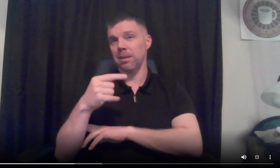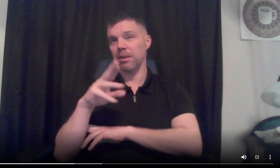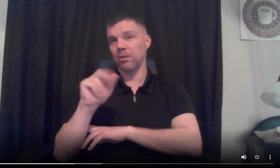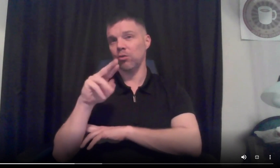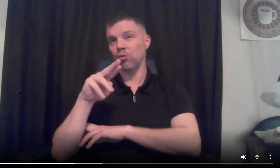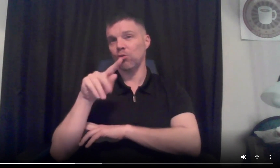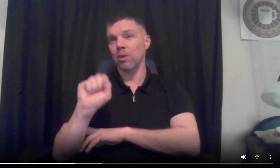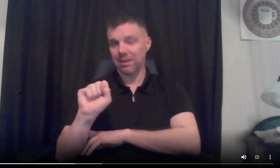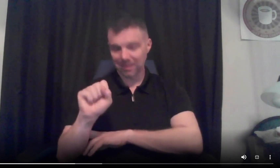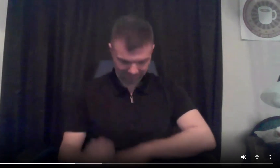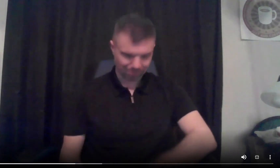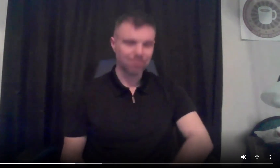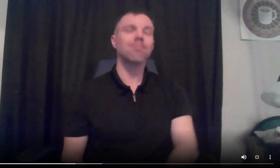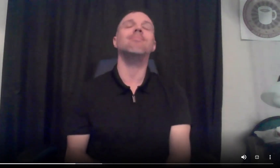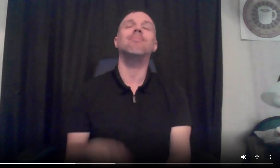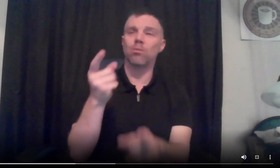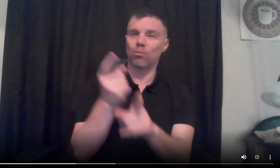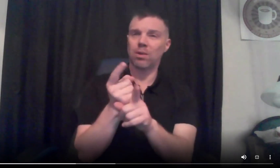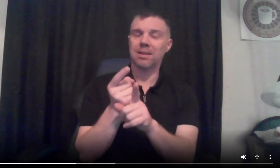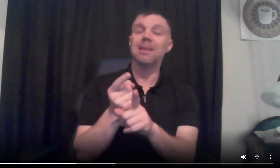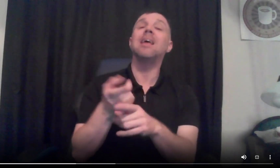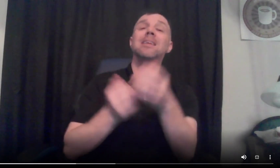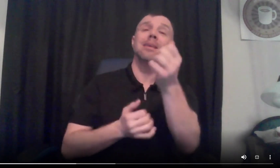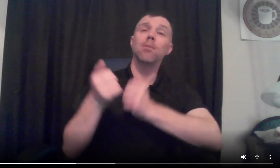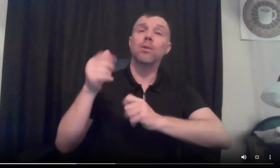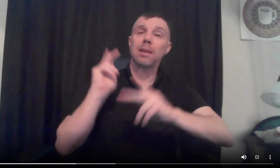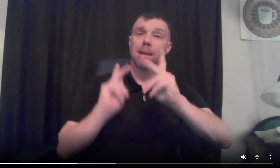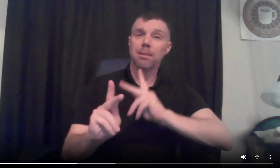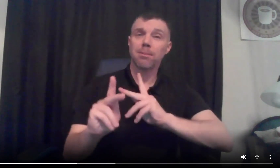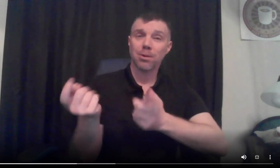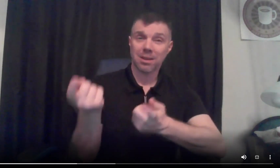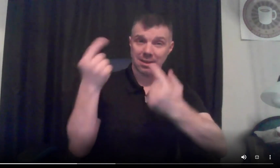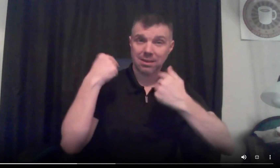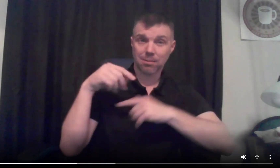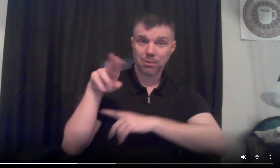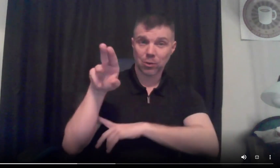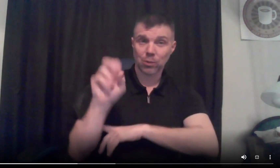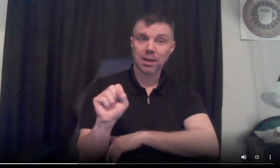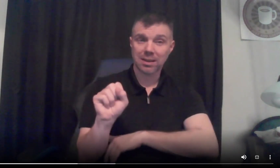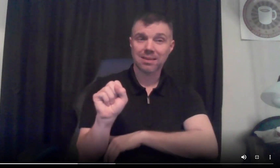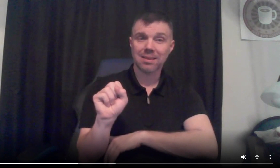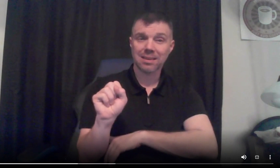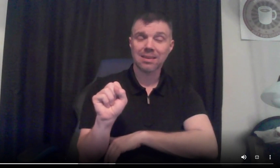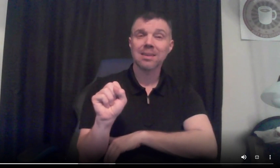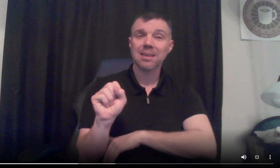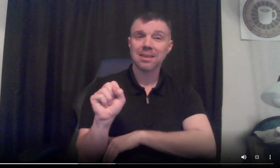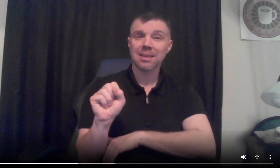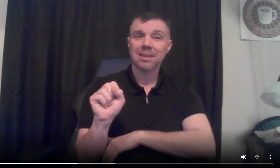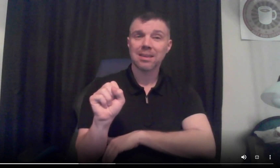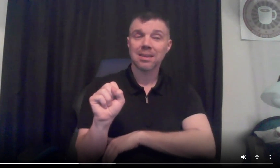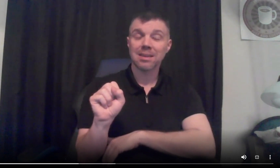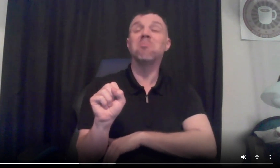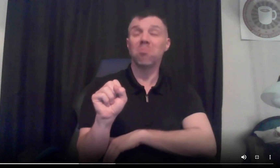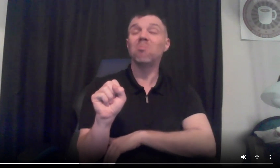Yes, immigrants. That's right. A lot of people were coming to the U.S. at that